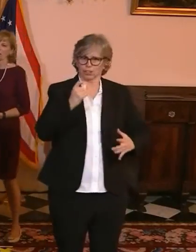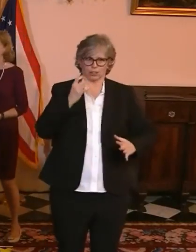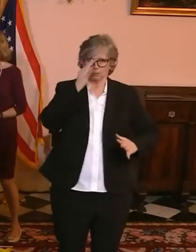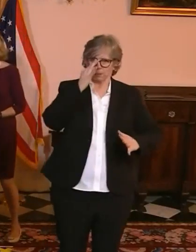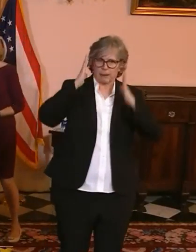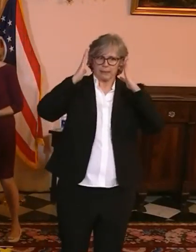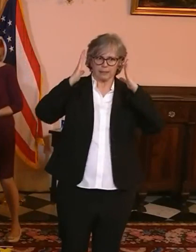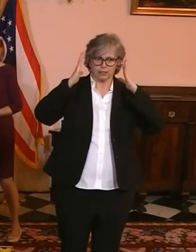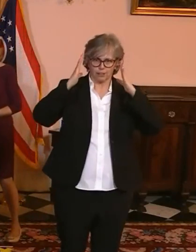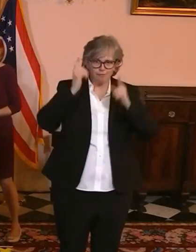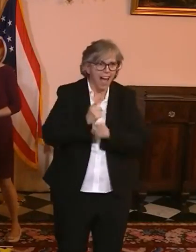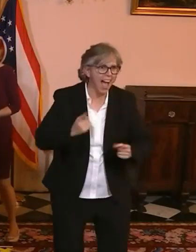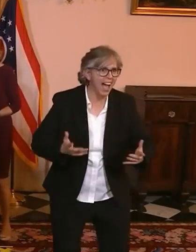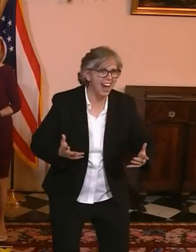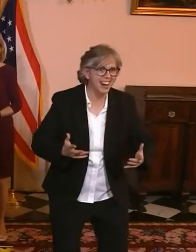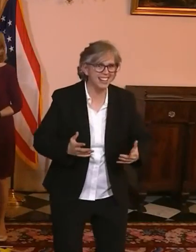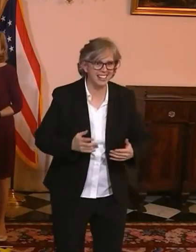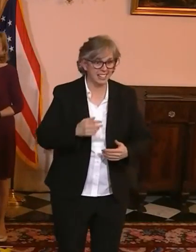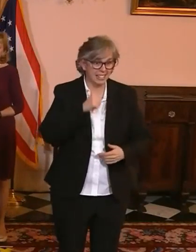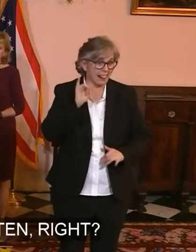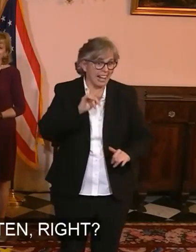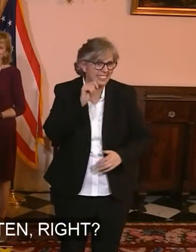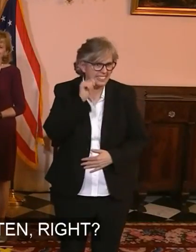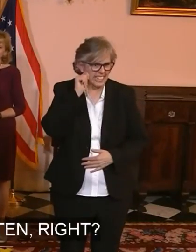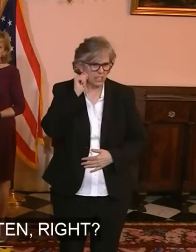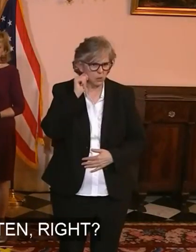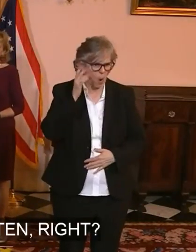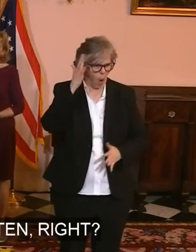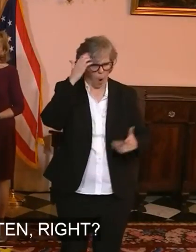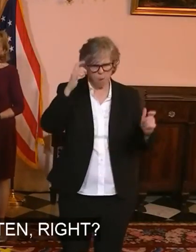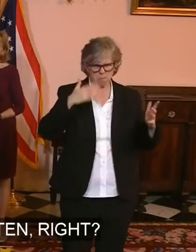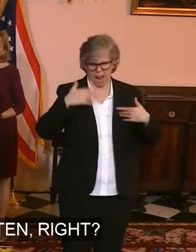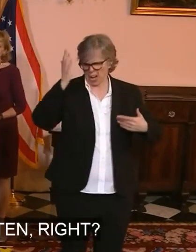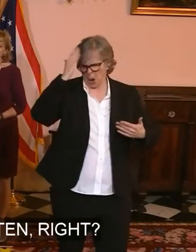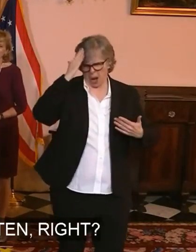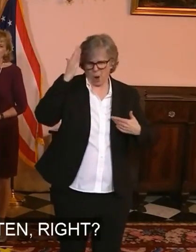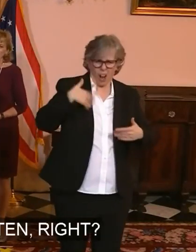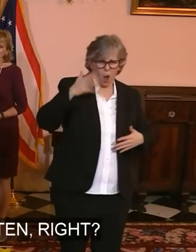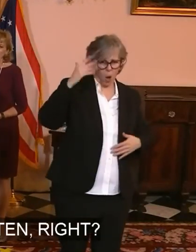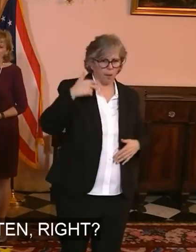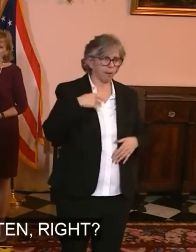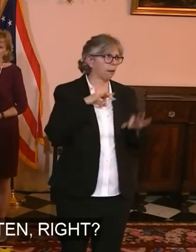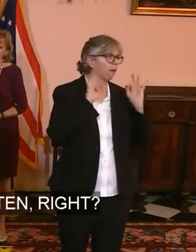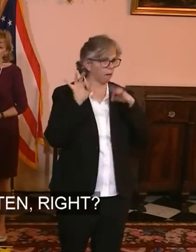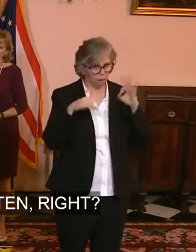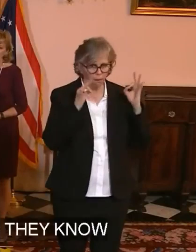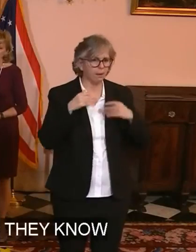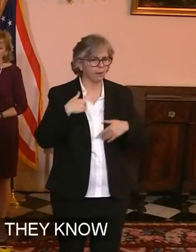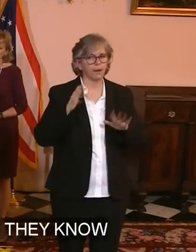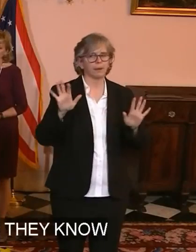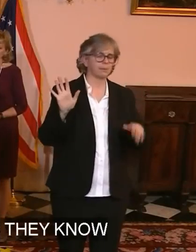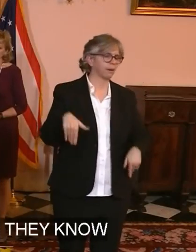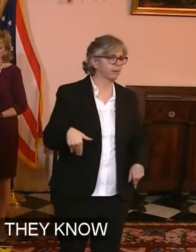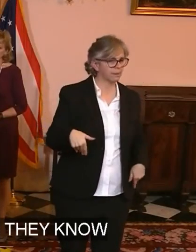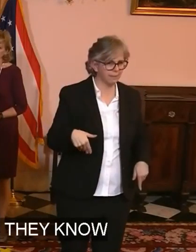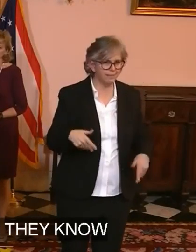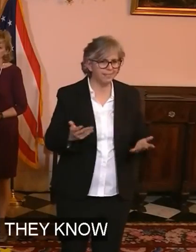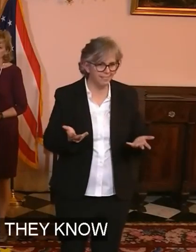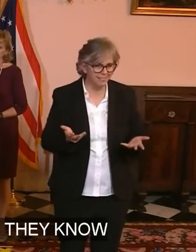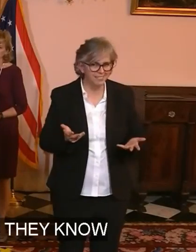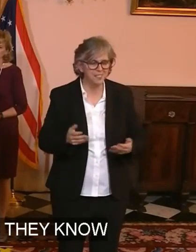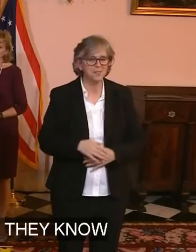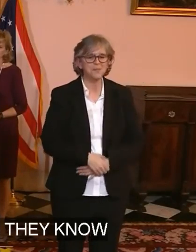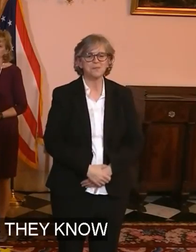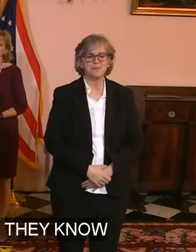that thinks that they know it all and then lives to regret it. So one of the things that the governor